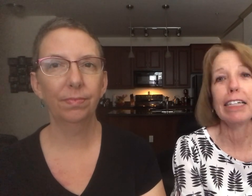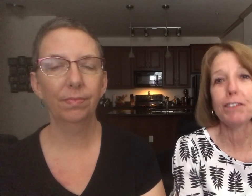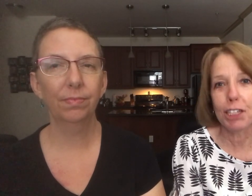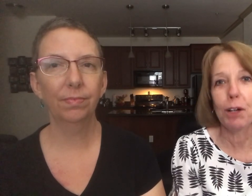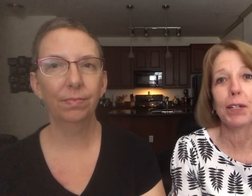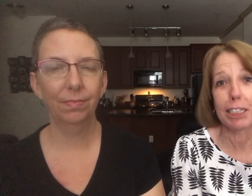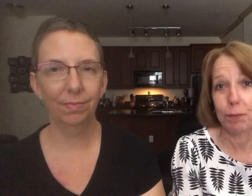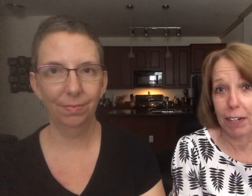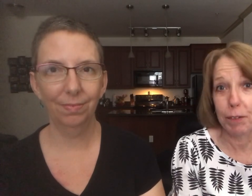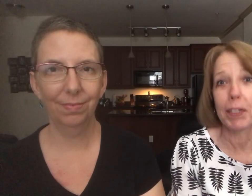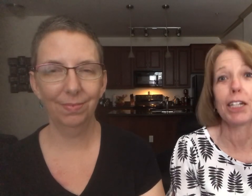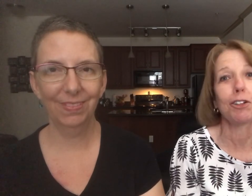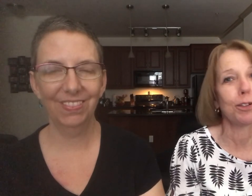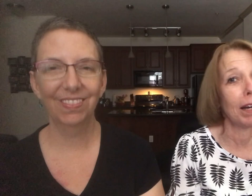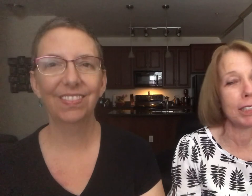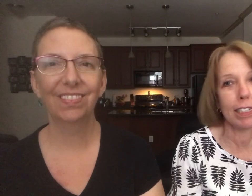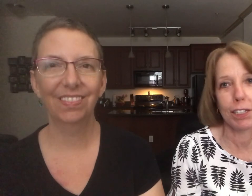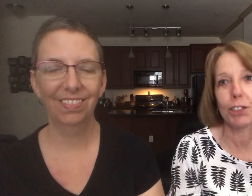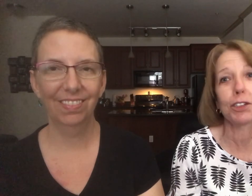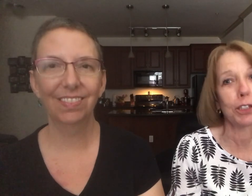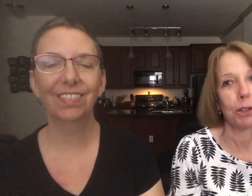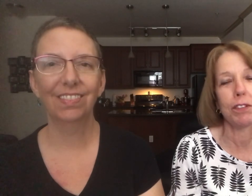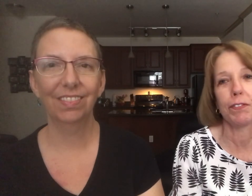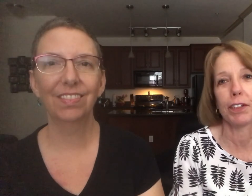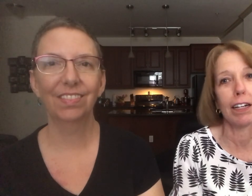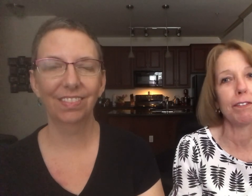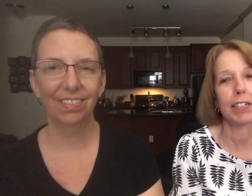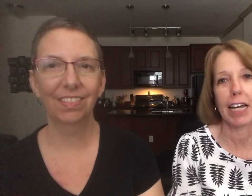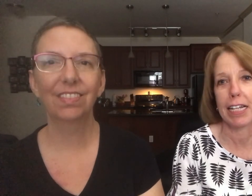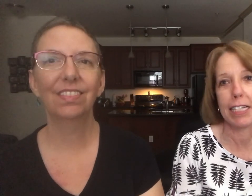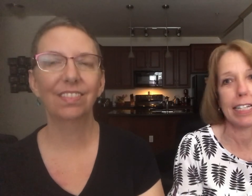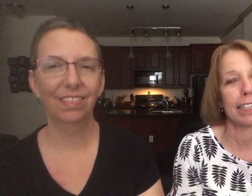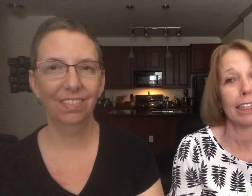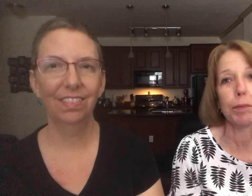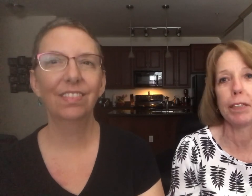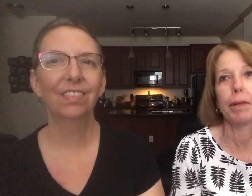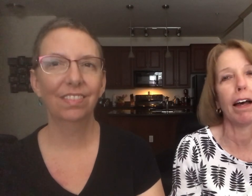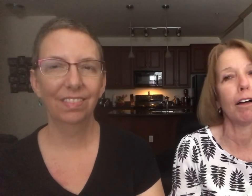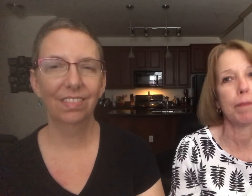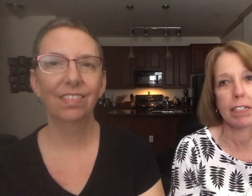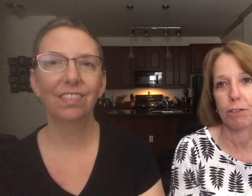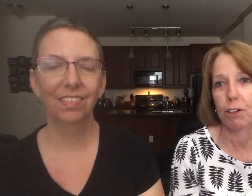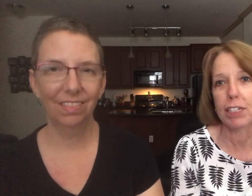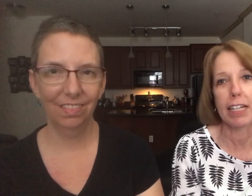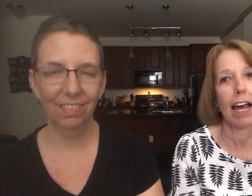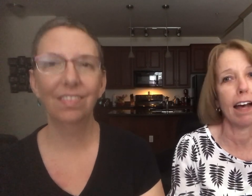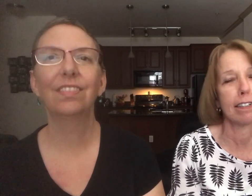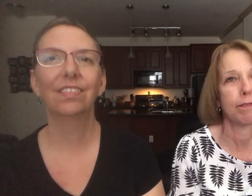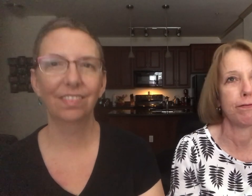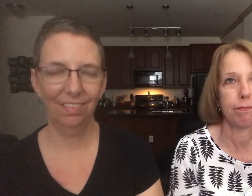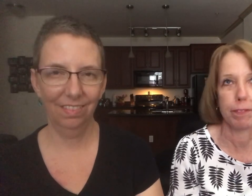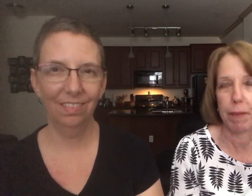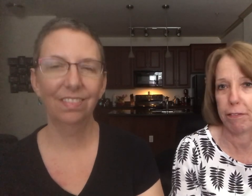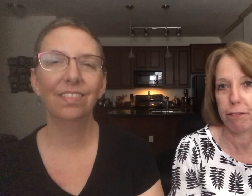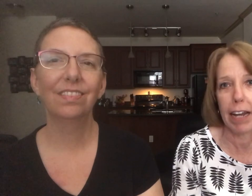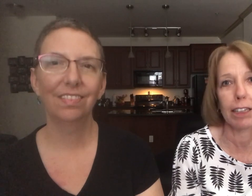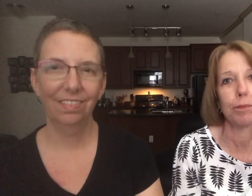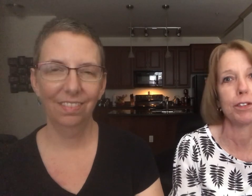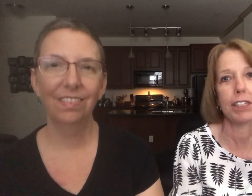Even though it's what everybody goes to, I would still go to Philadelphia and see the Liberty Bell, Betsy Ross House, Ben Franklin